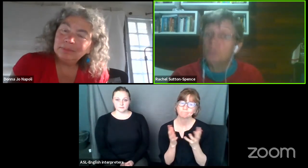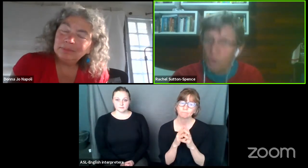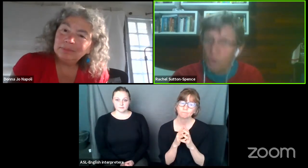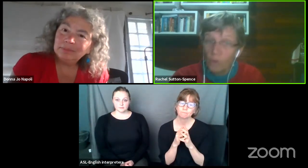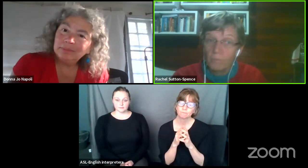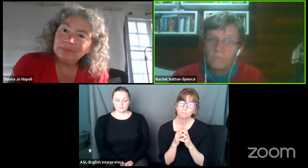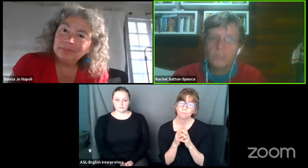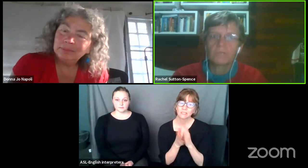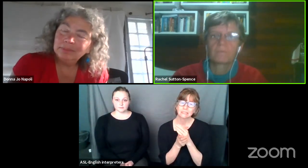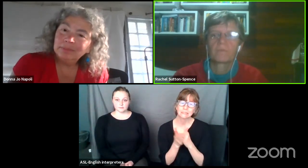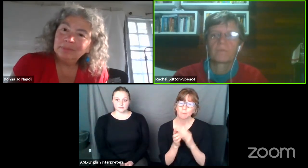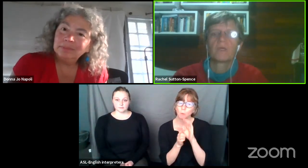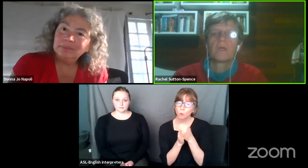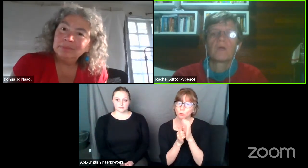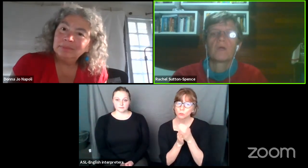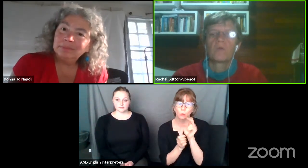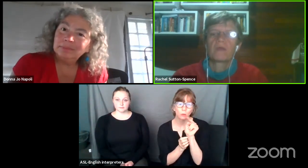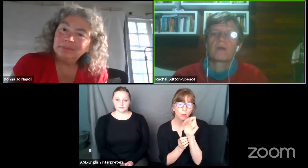cultural norms